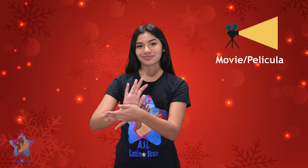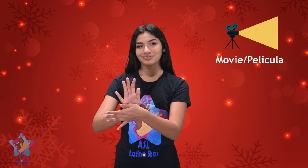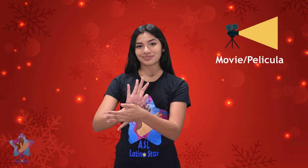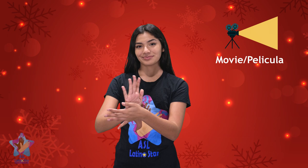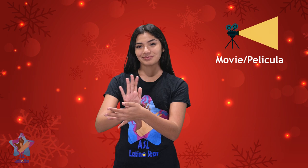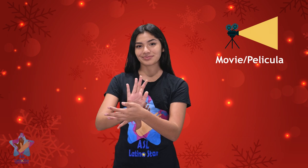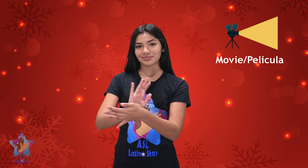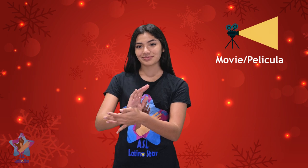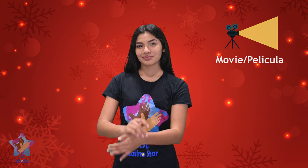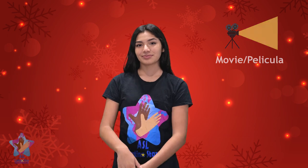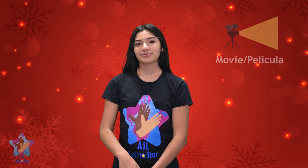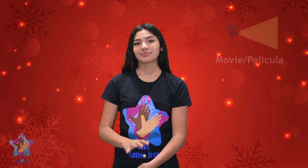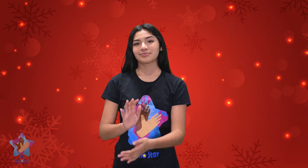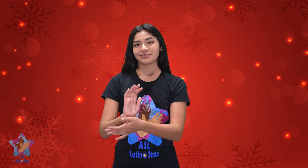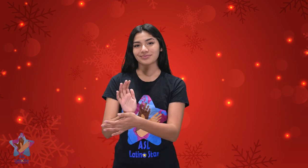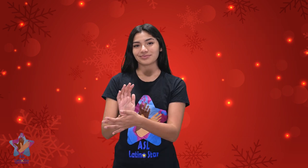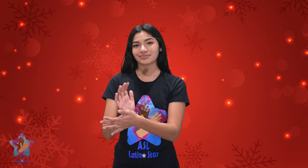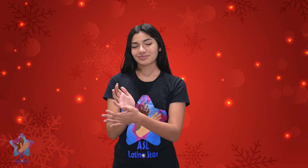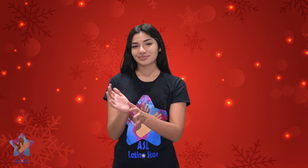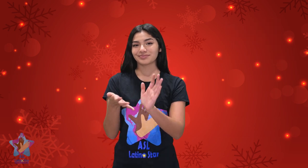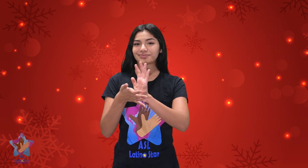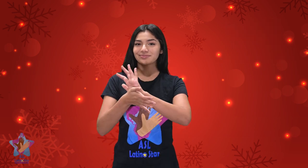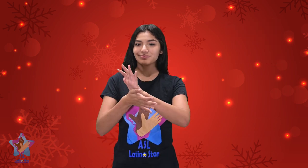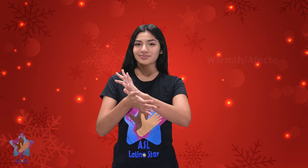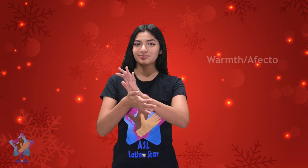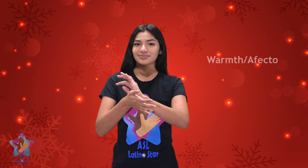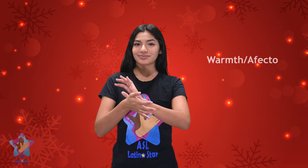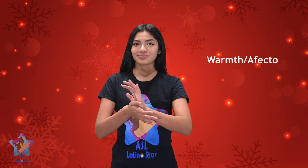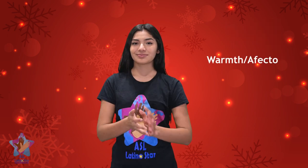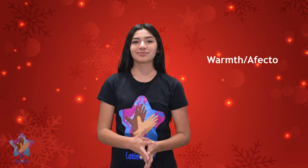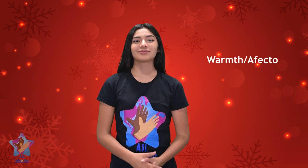Películas. Películas. Películas. Worms.